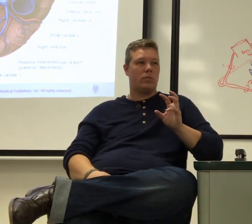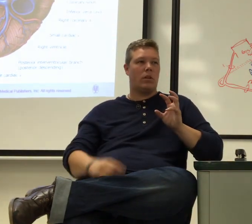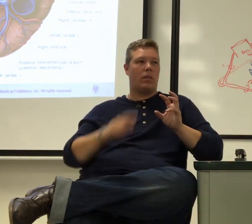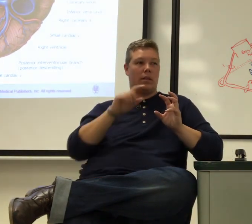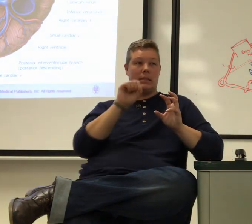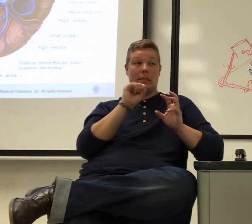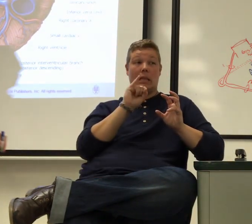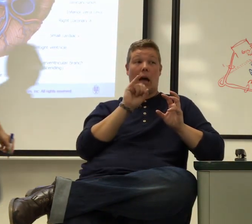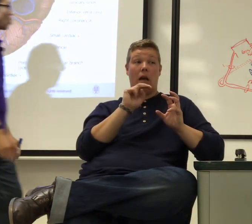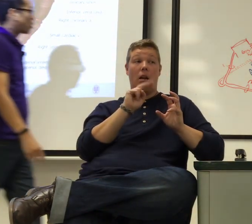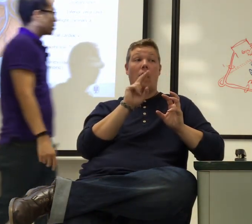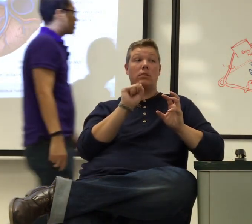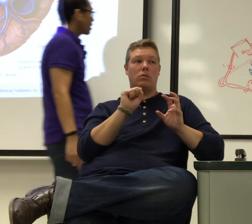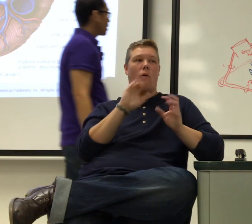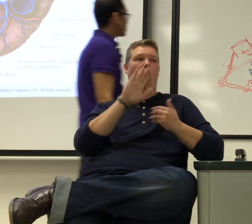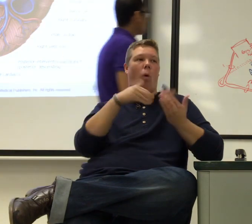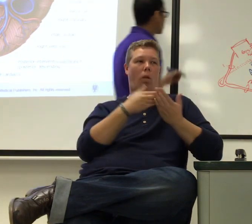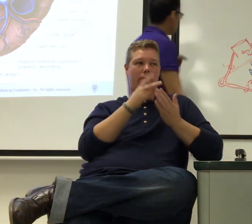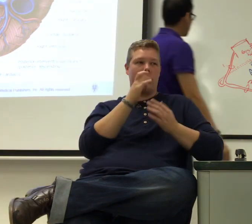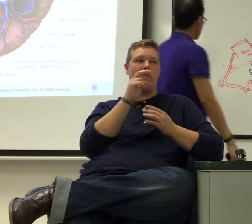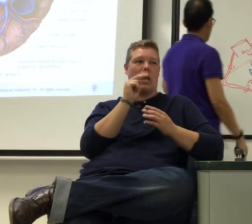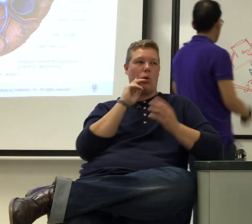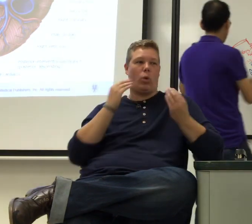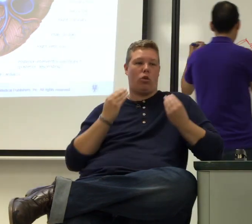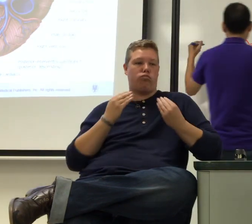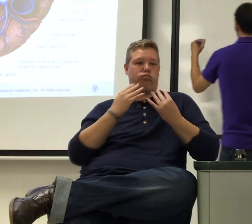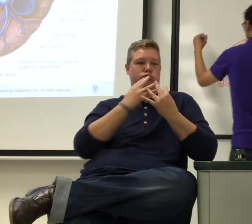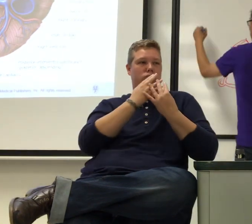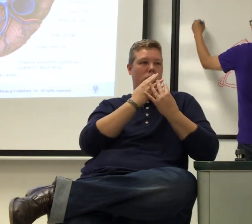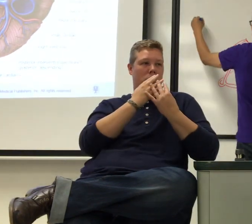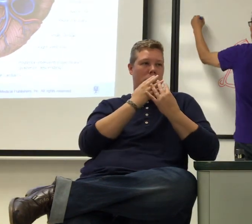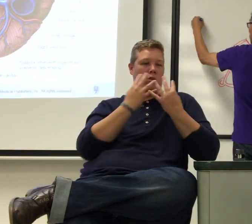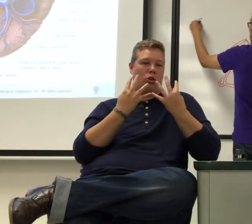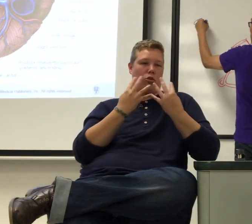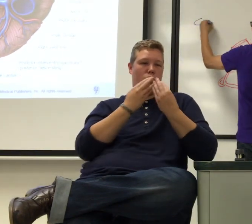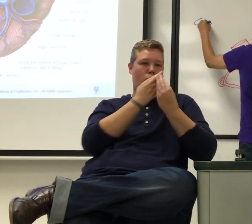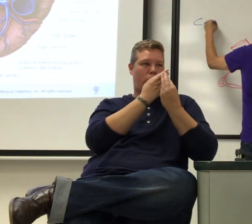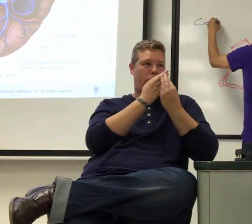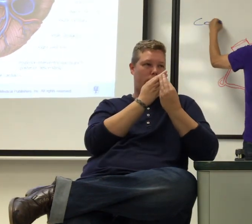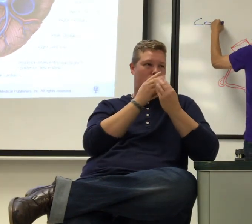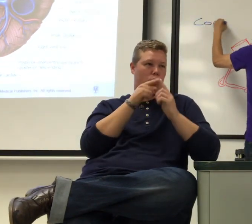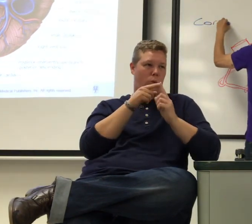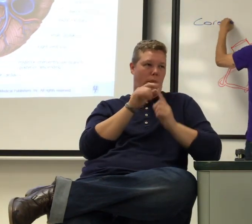Okay. Coronary sinus. I'll just list it. I won't try to draw it. I'll just list it.